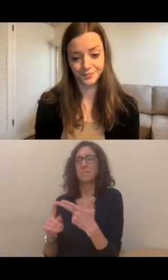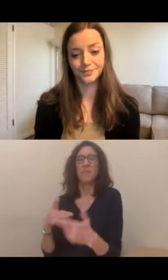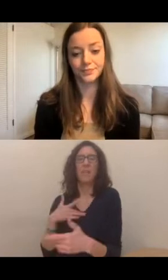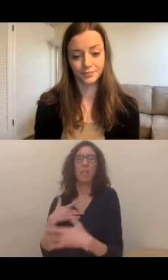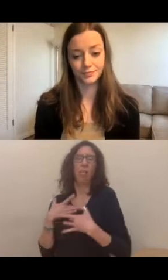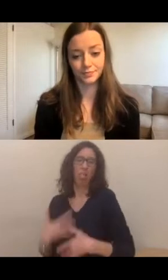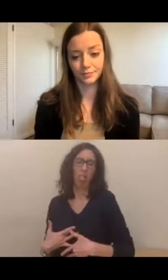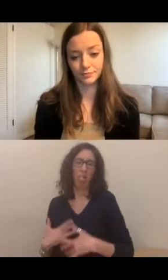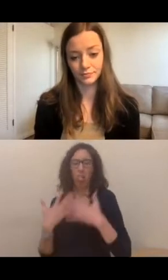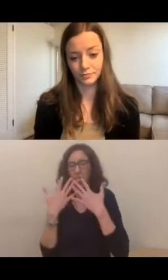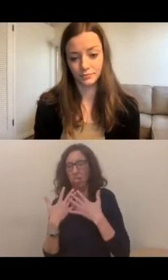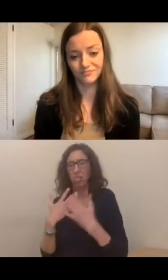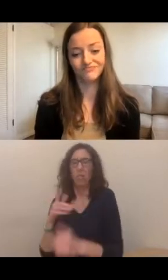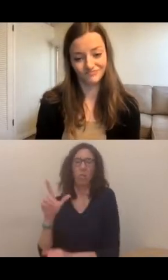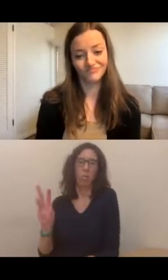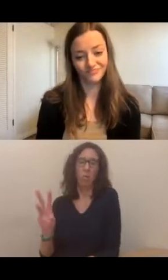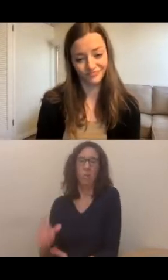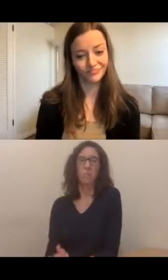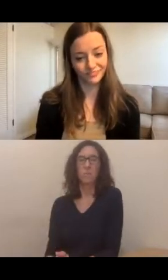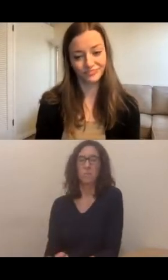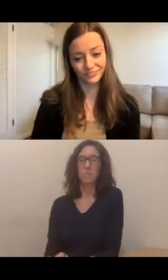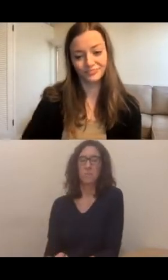or feeling low.